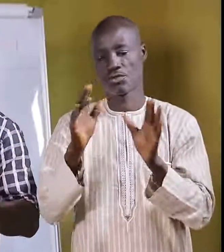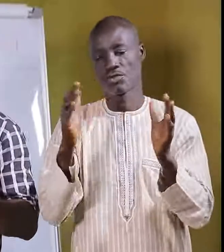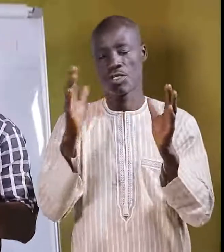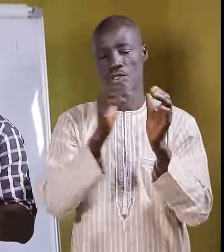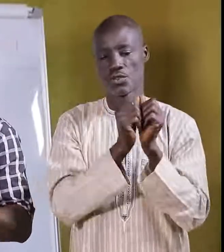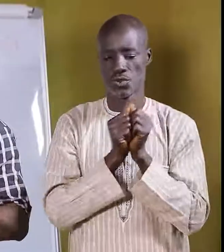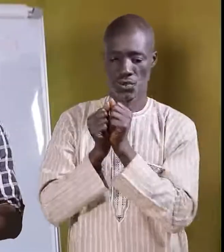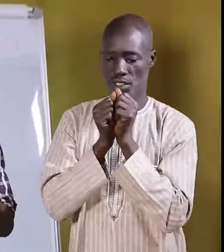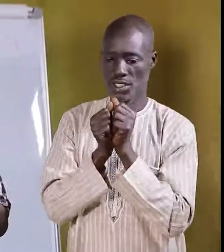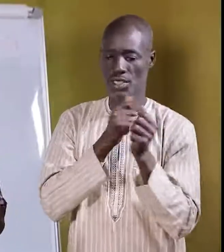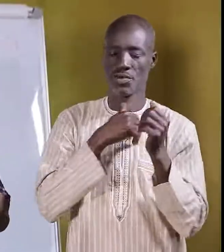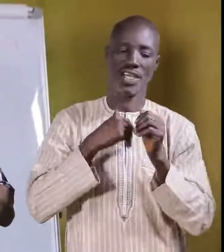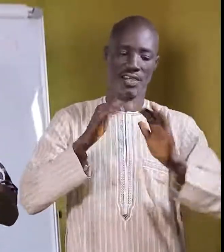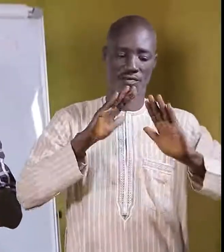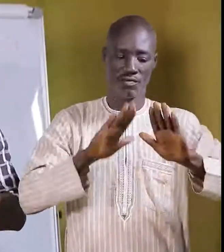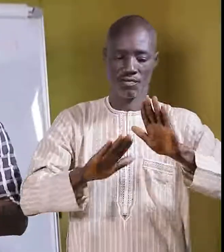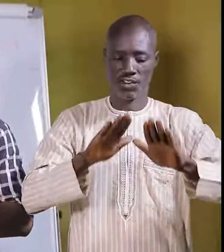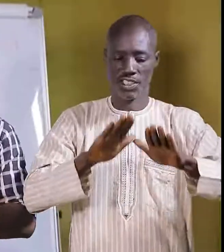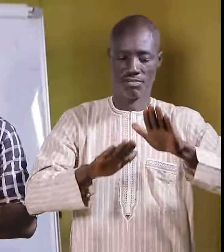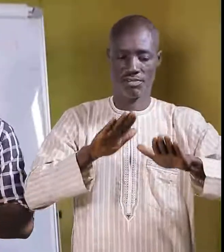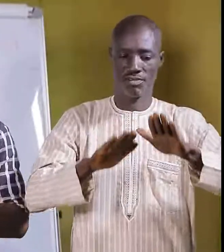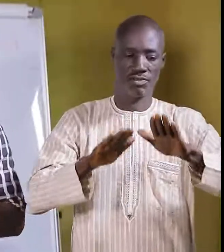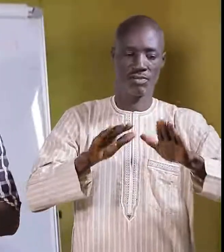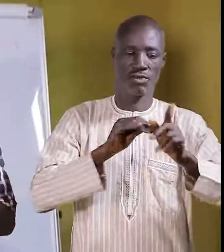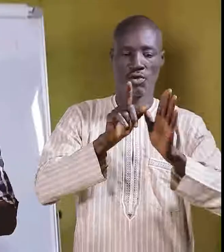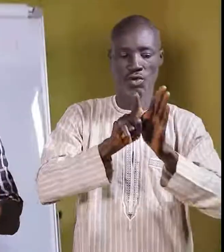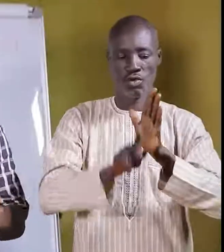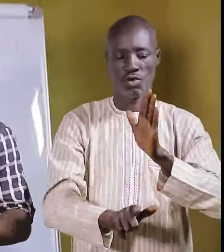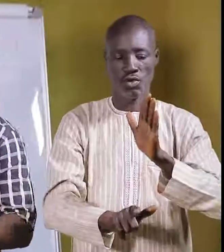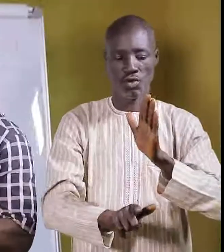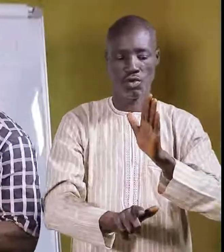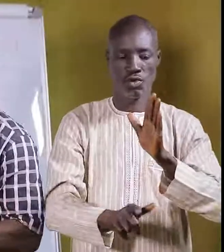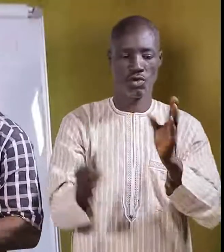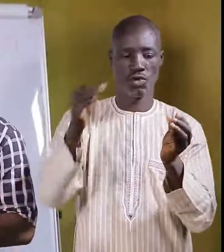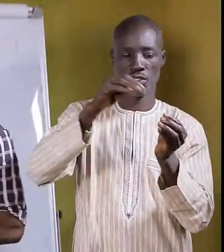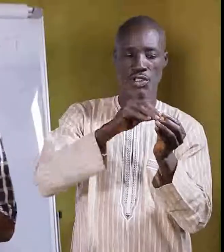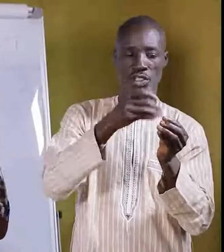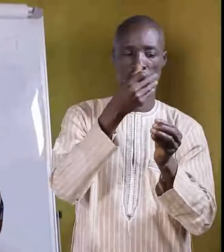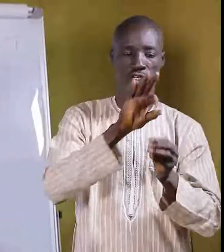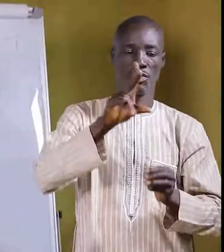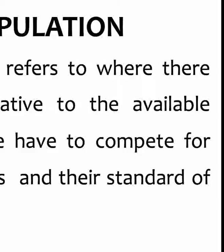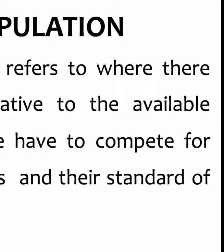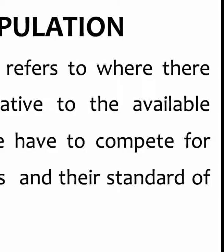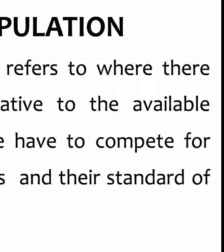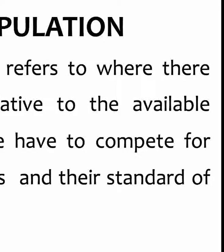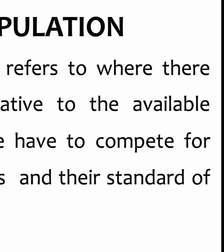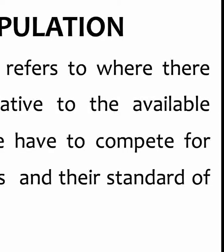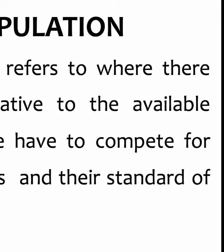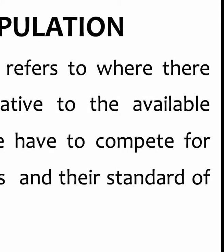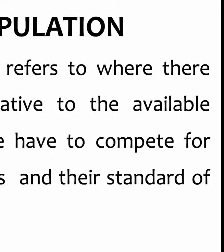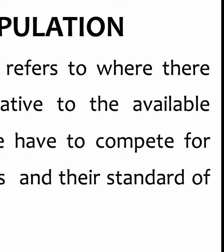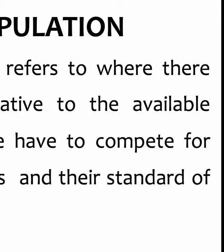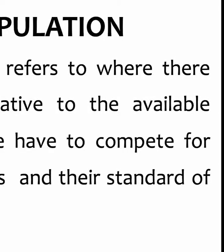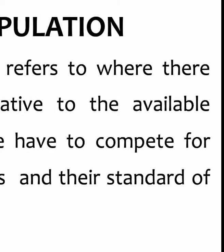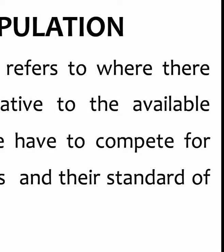have either stable or low increase in birth. Then let us look